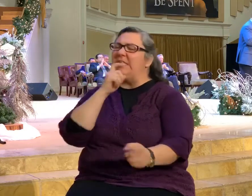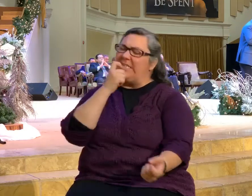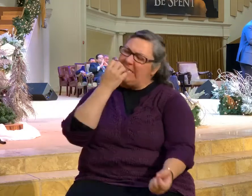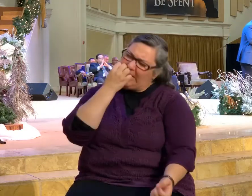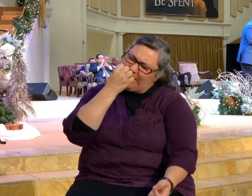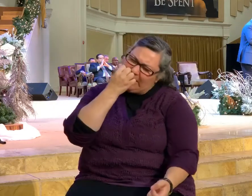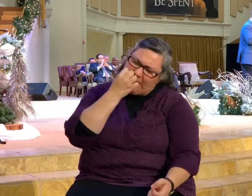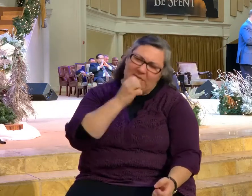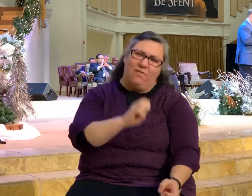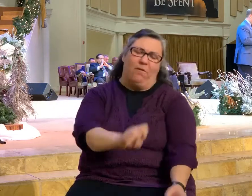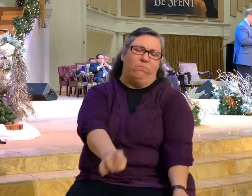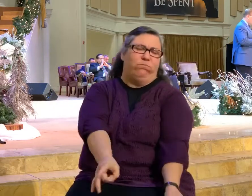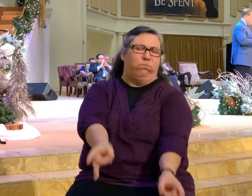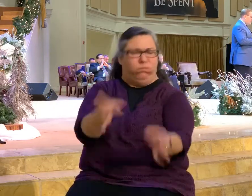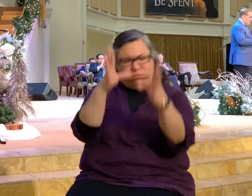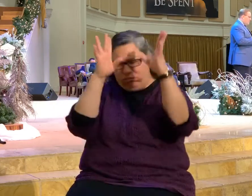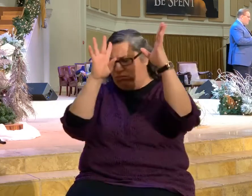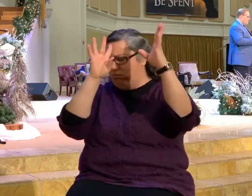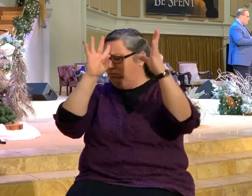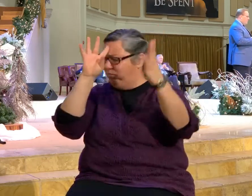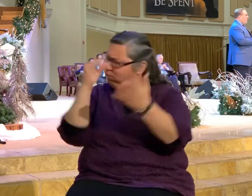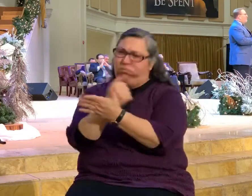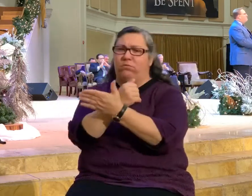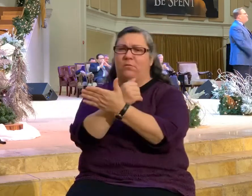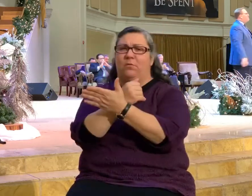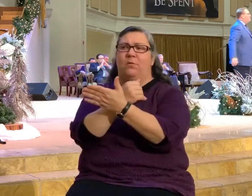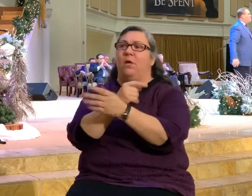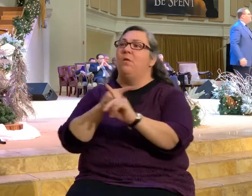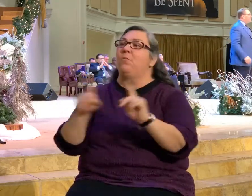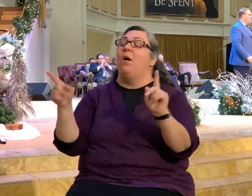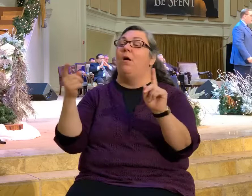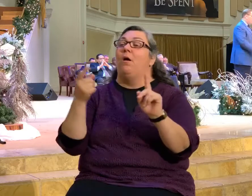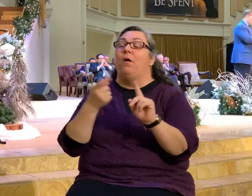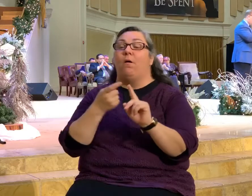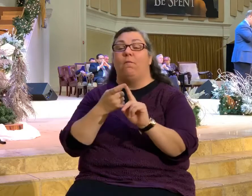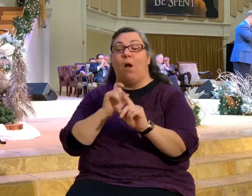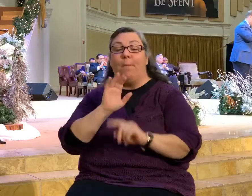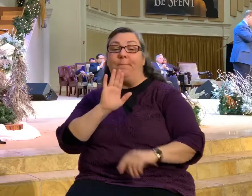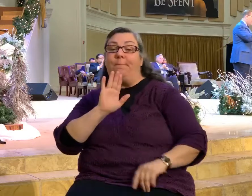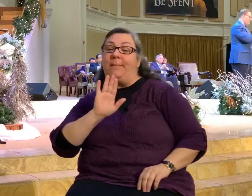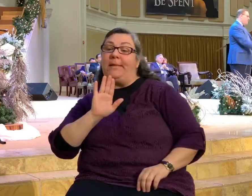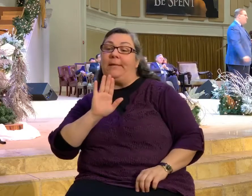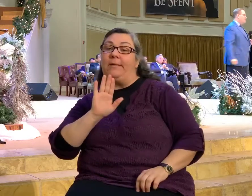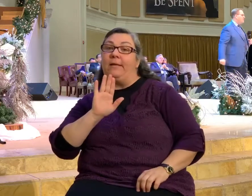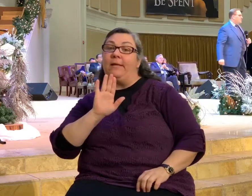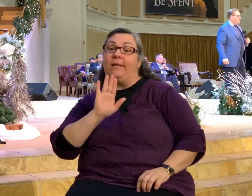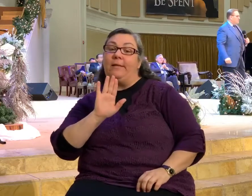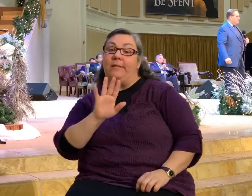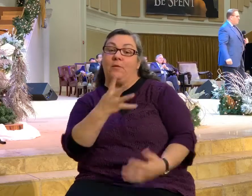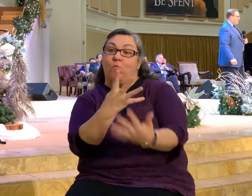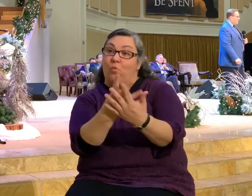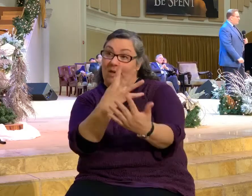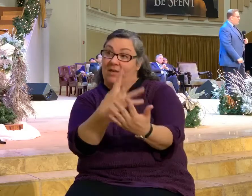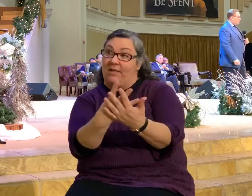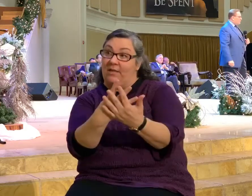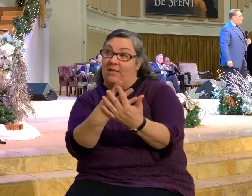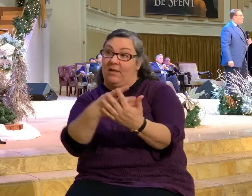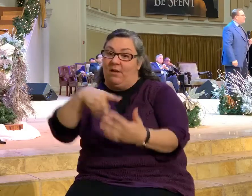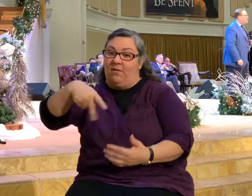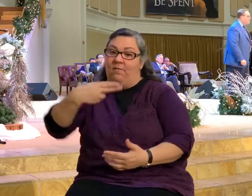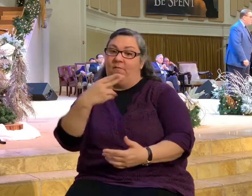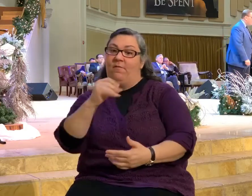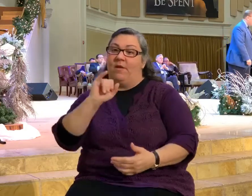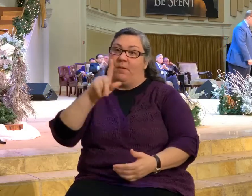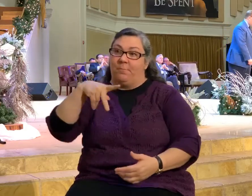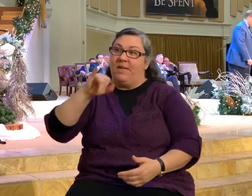violence, danger, debauchery, decadence. But from his prison cell, Philippians chapter